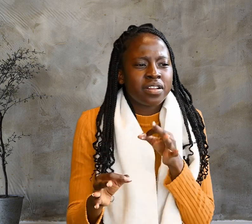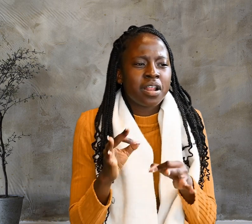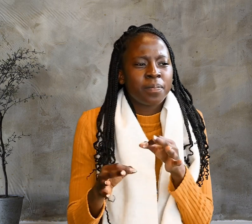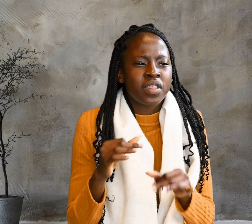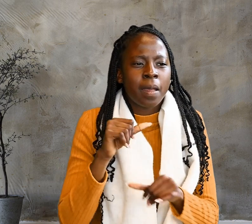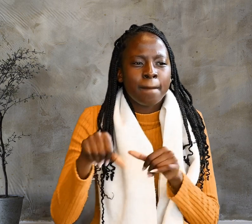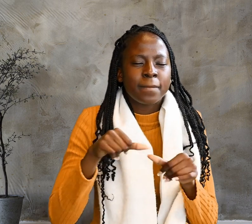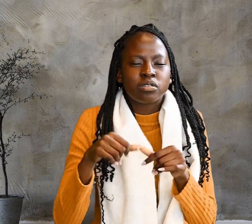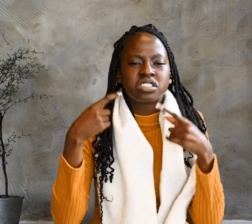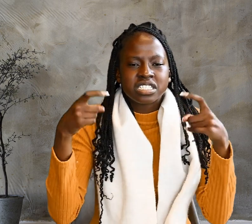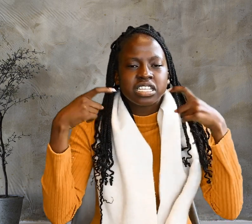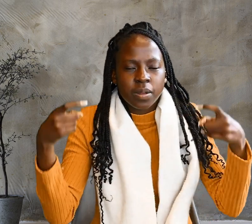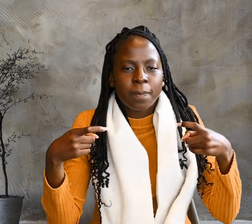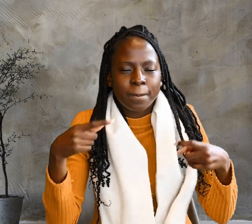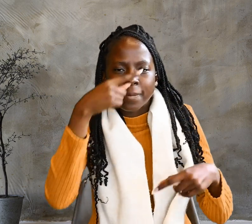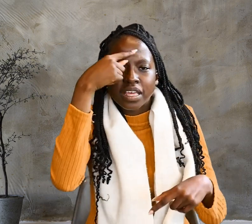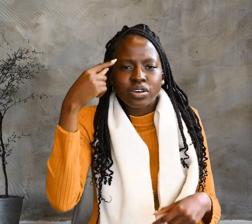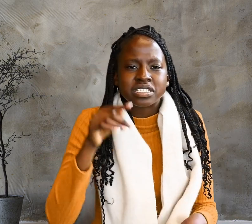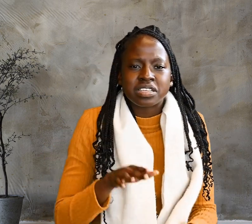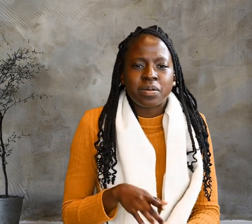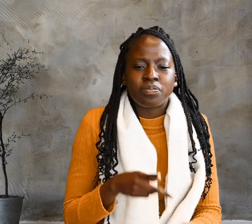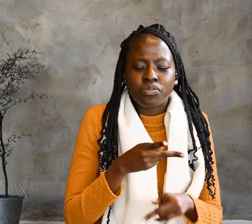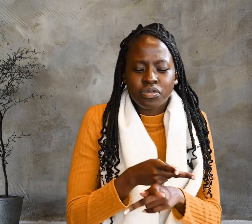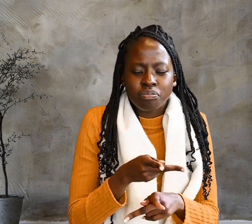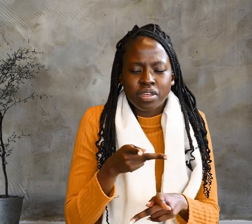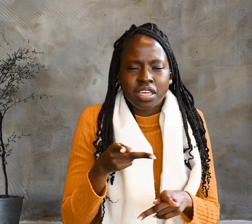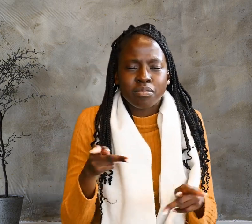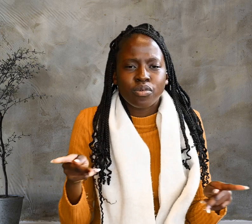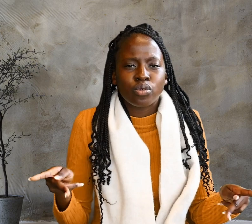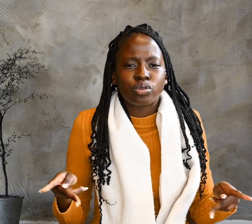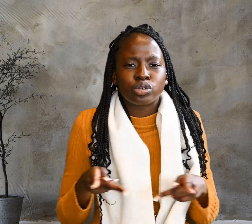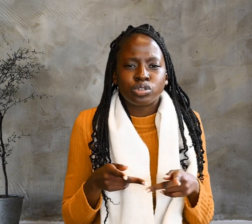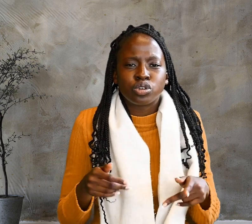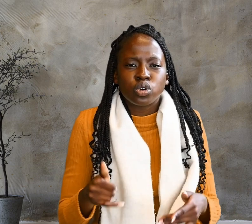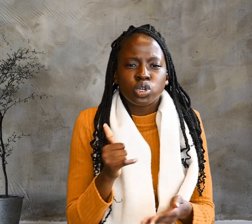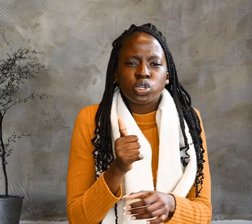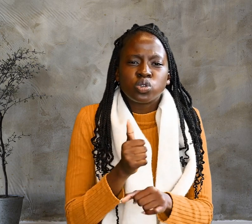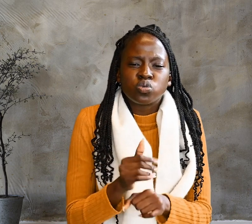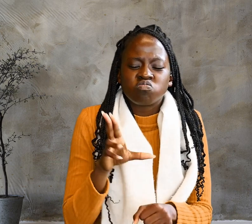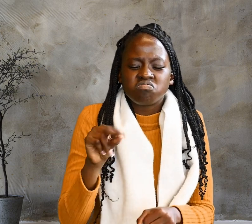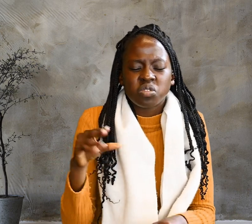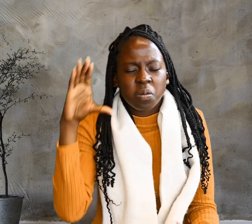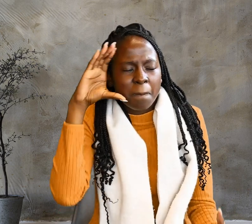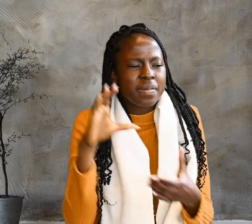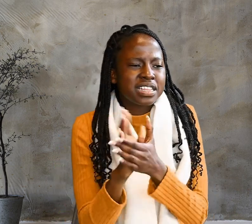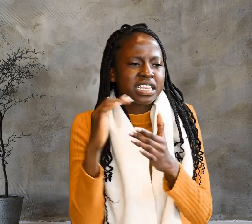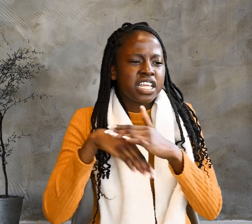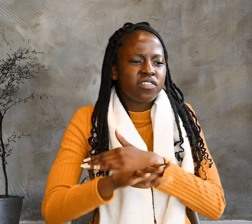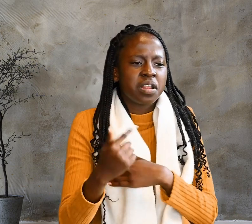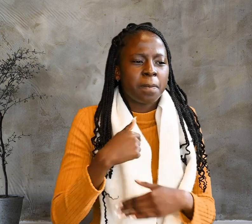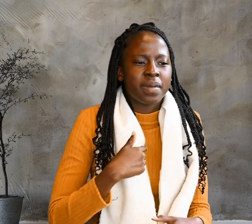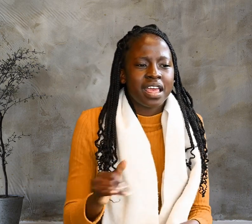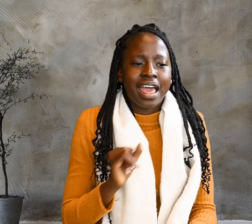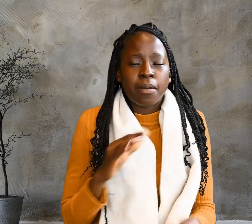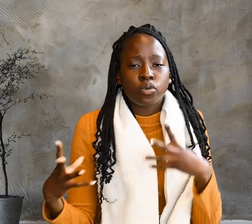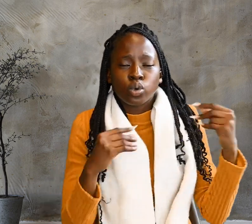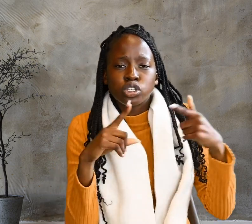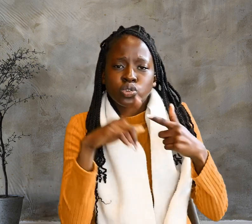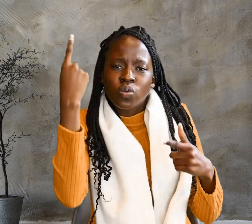in me. About righteousness, because I am going to the Father, where you can see me no